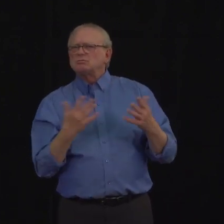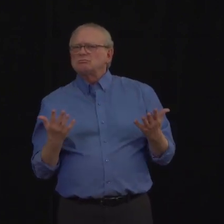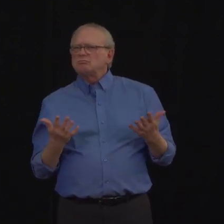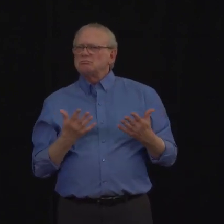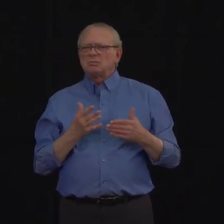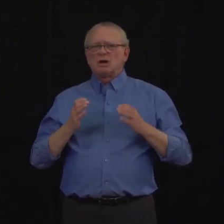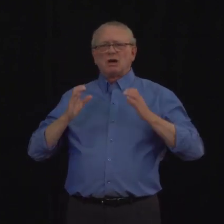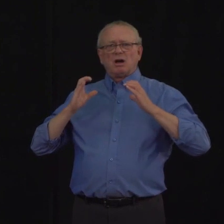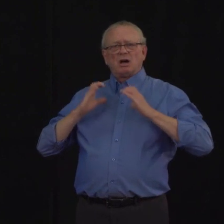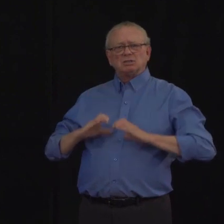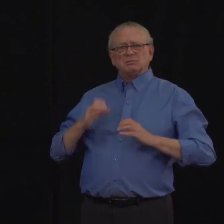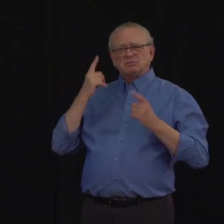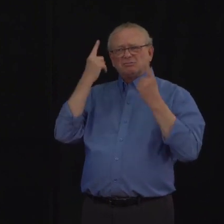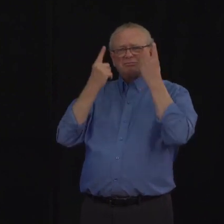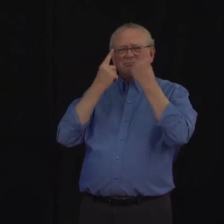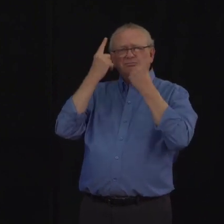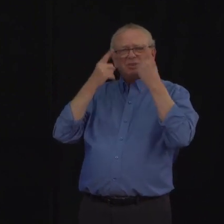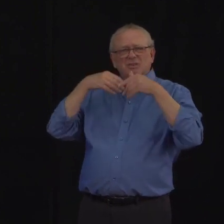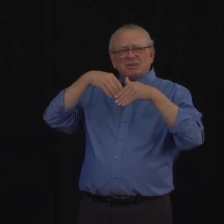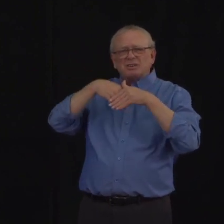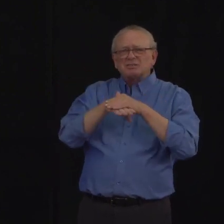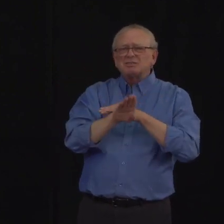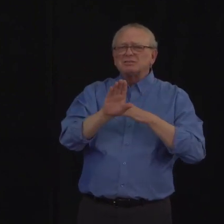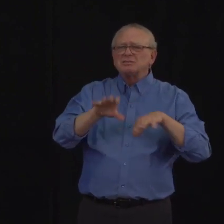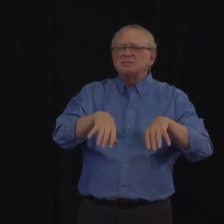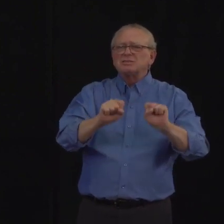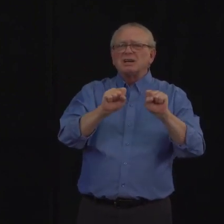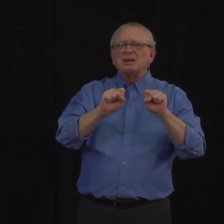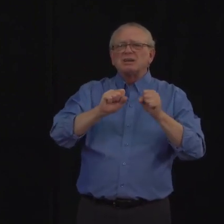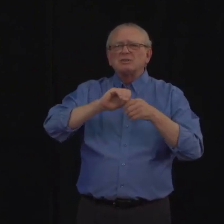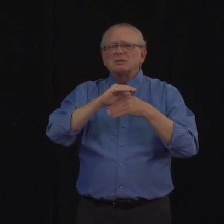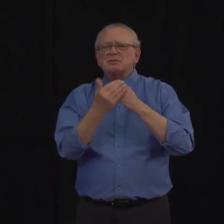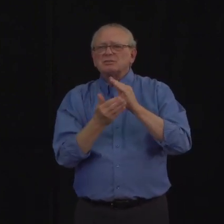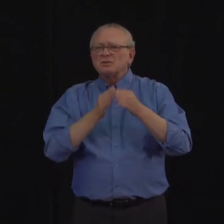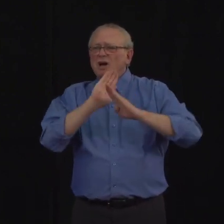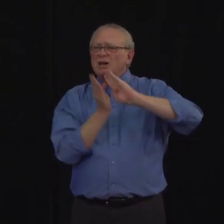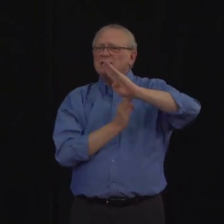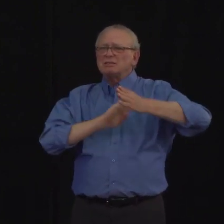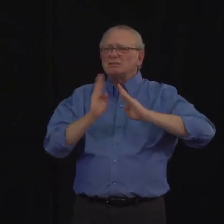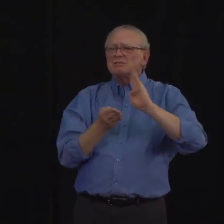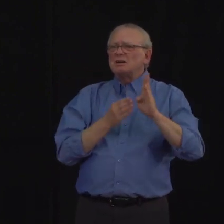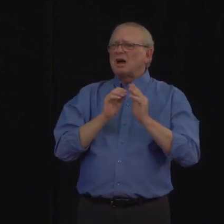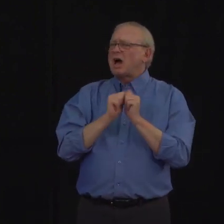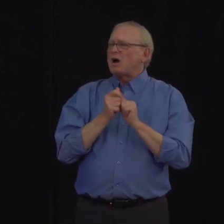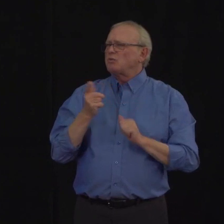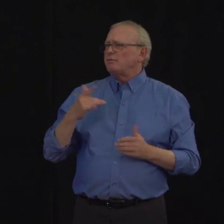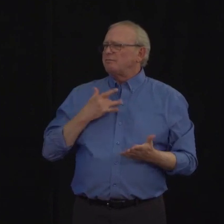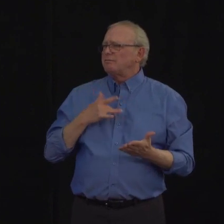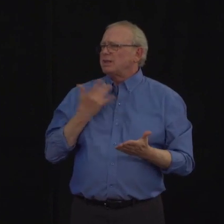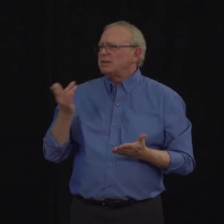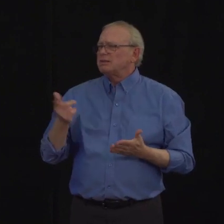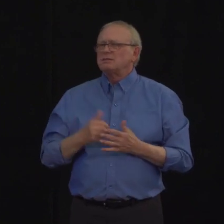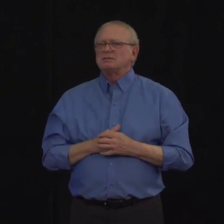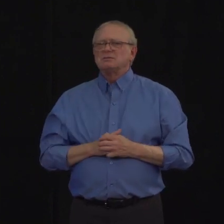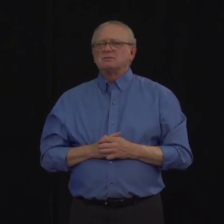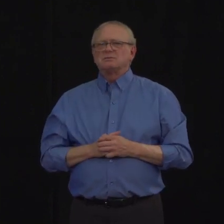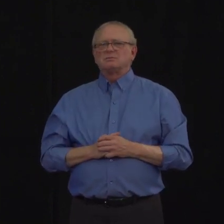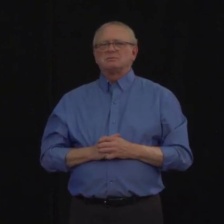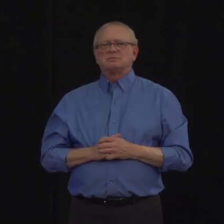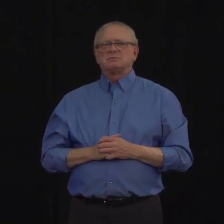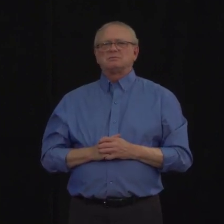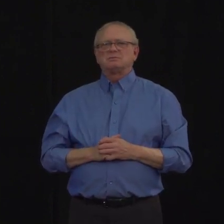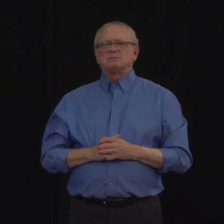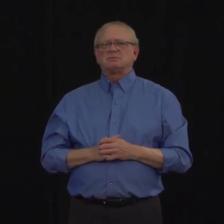So I think that it's challenging when we've seen such success of our public health measures and the low circulation